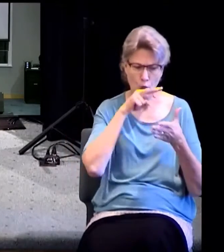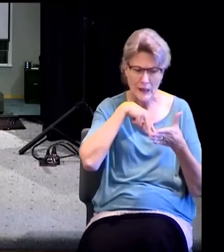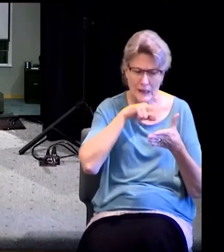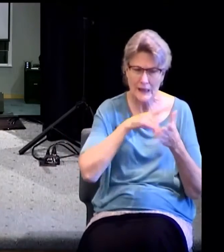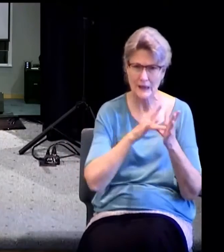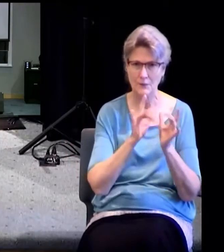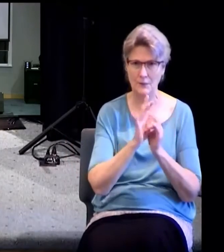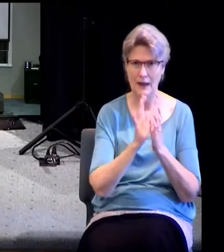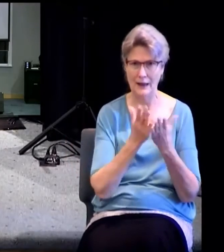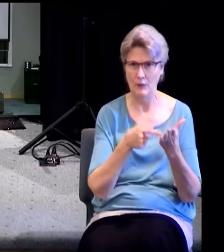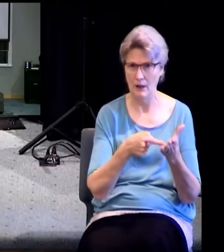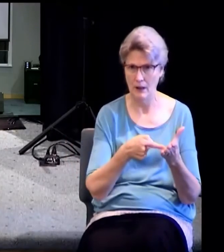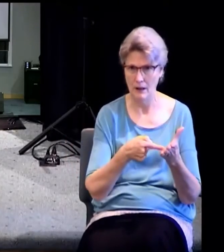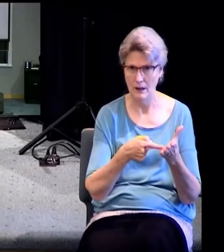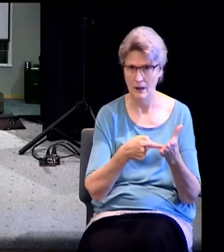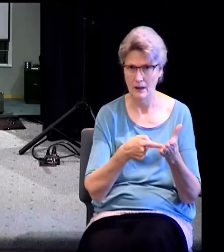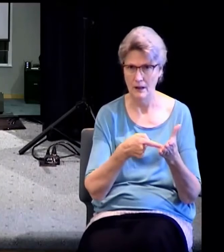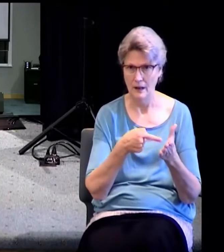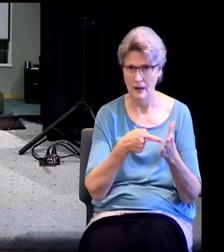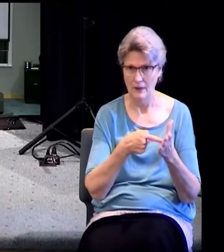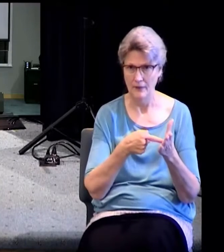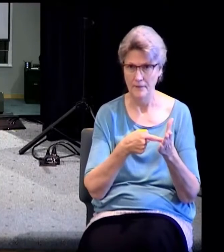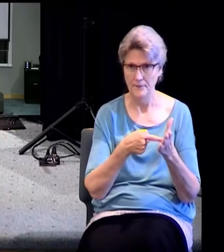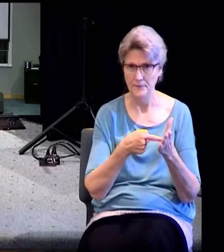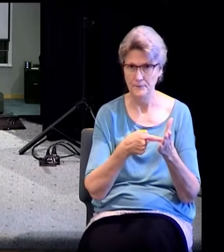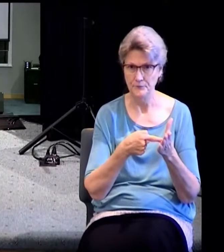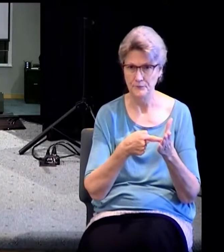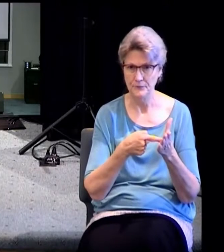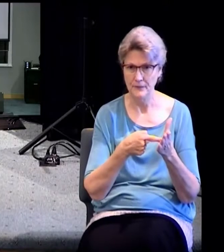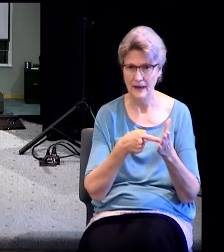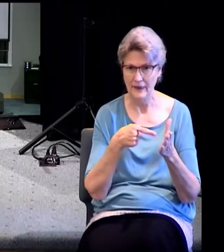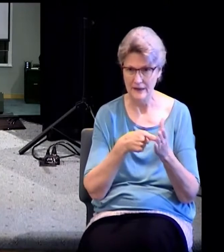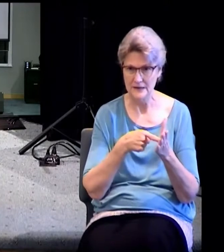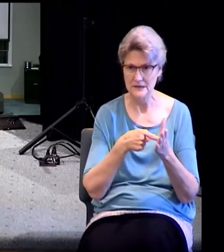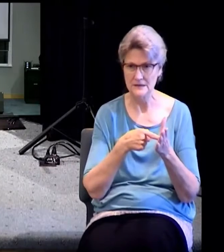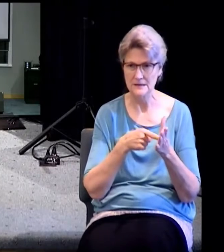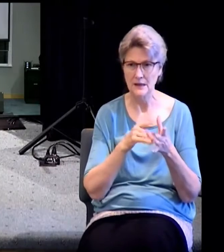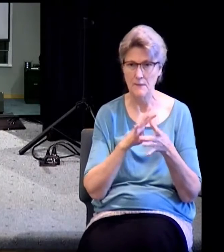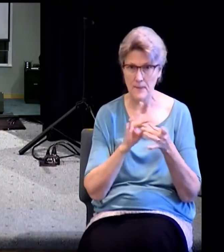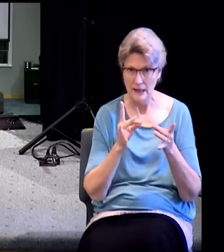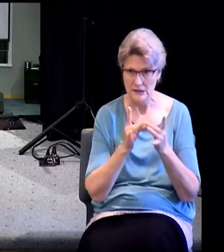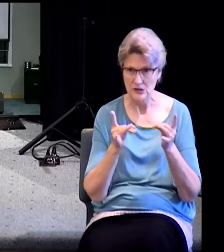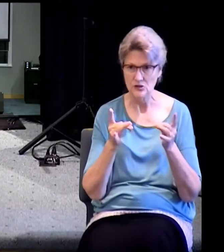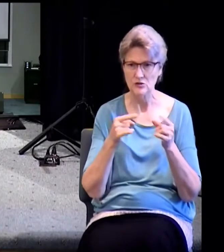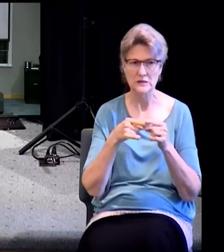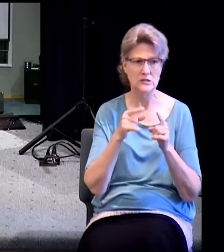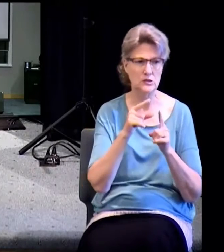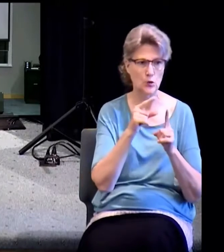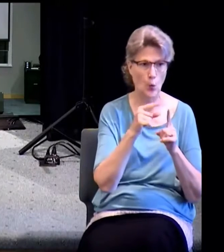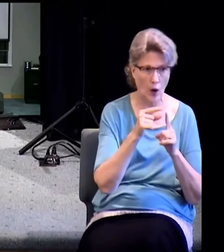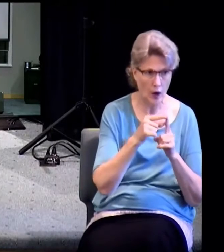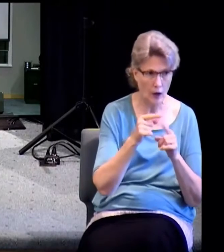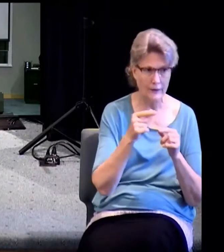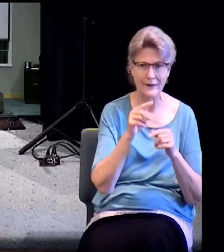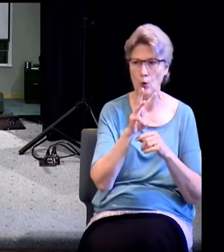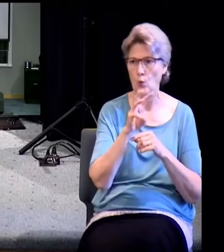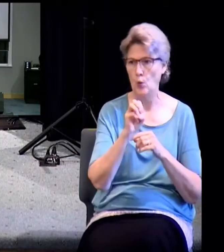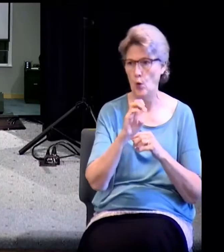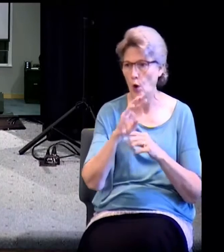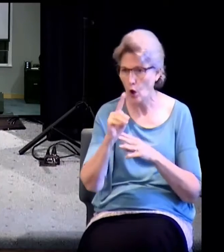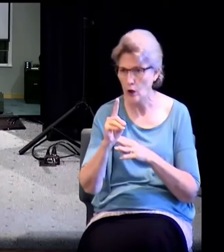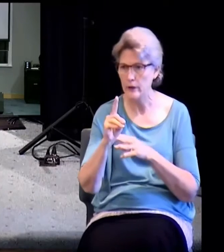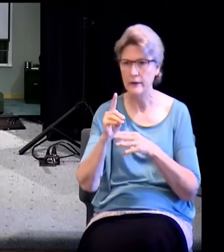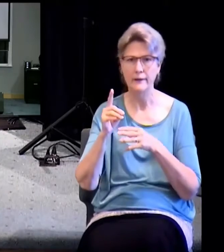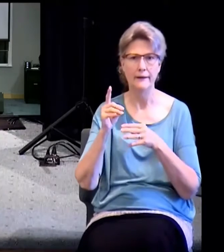and describes who he is, etc. And so continue to pray for me as I try to convey what